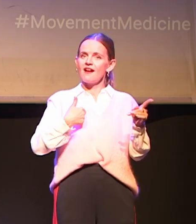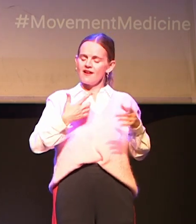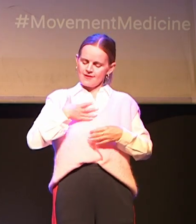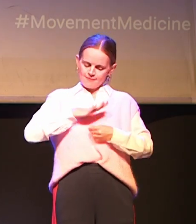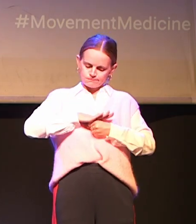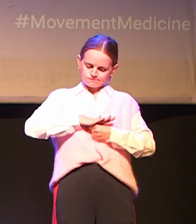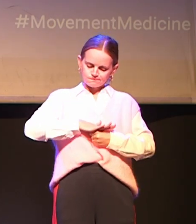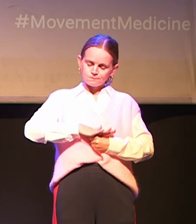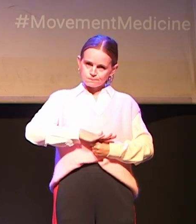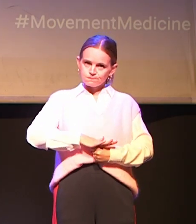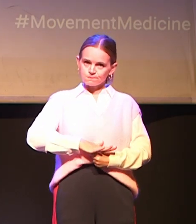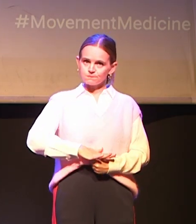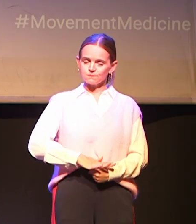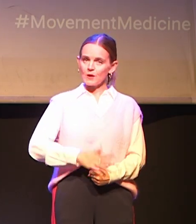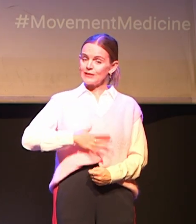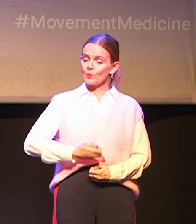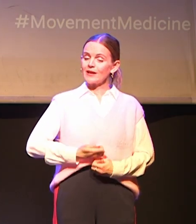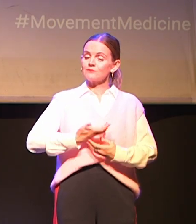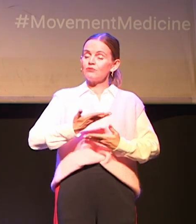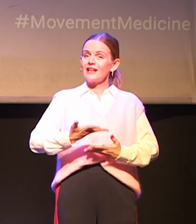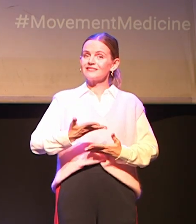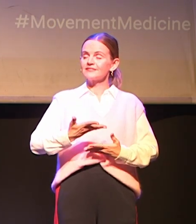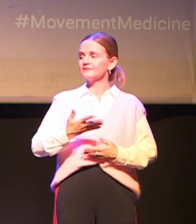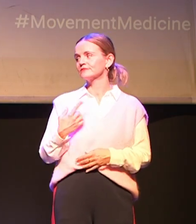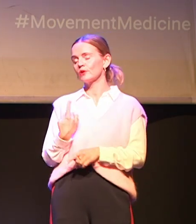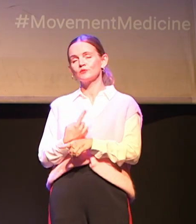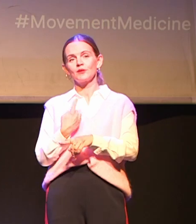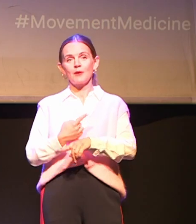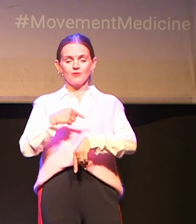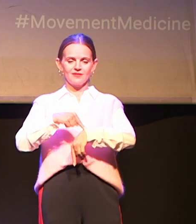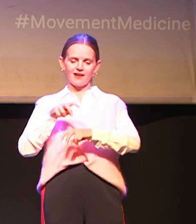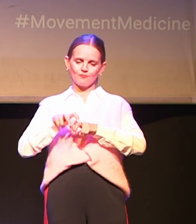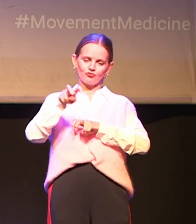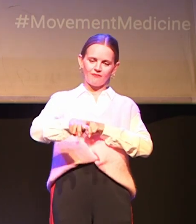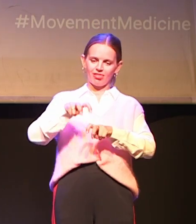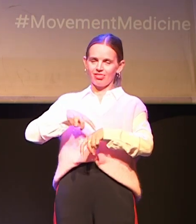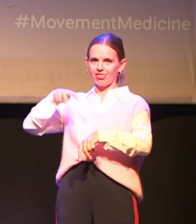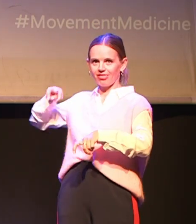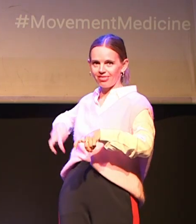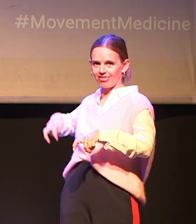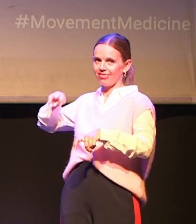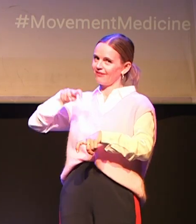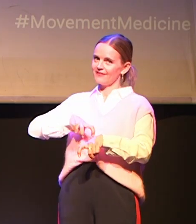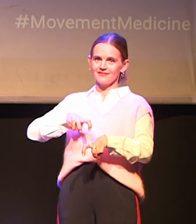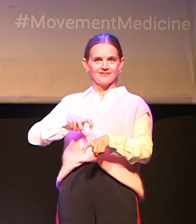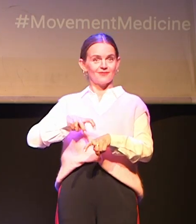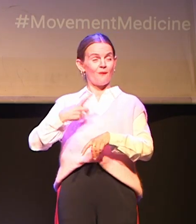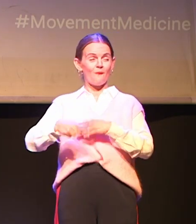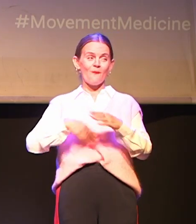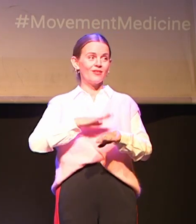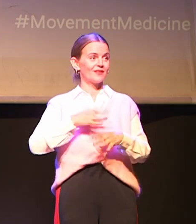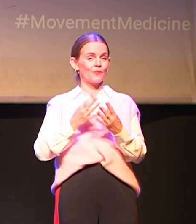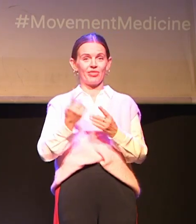haven't done it. So talk about time traveling. We be time traveling all the time with each other.